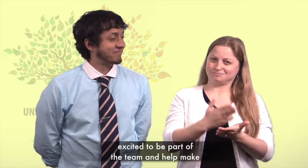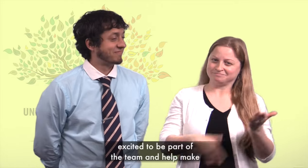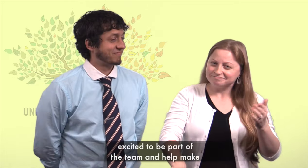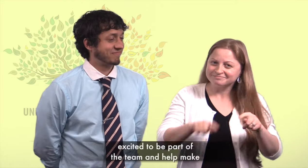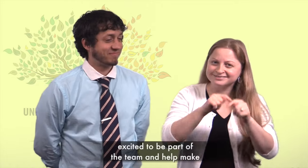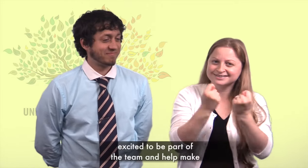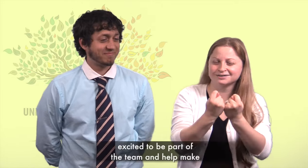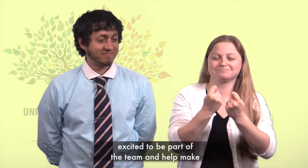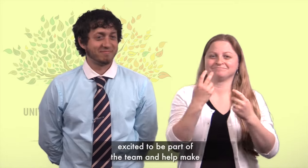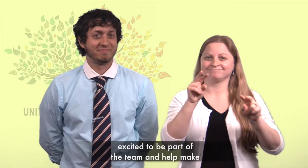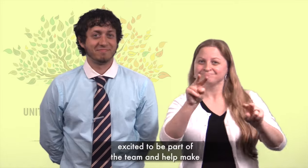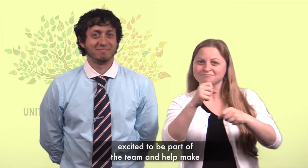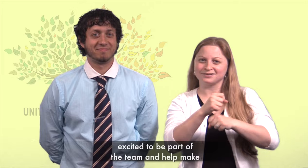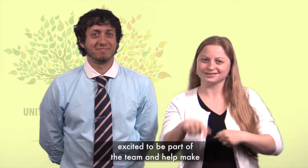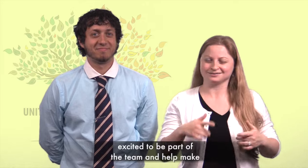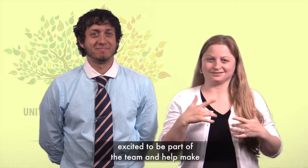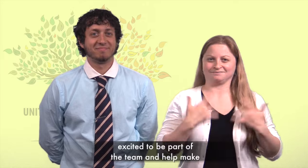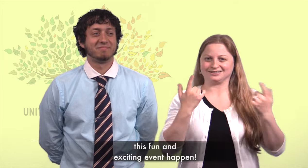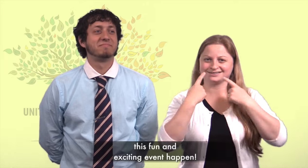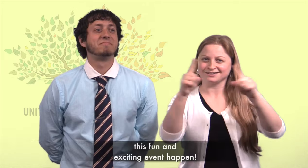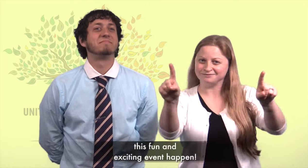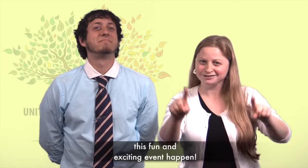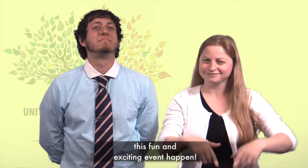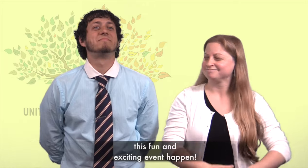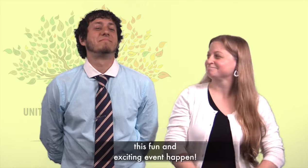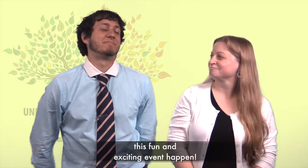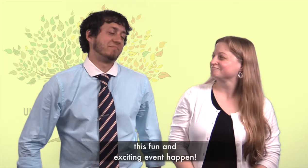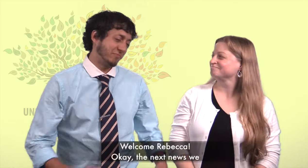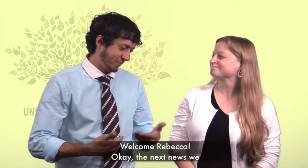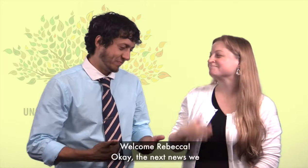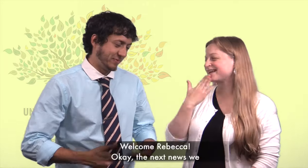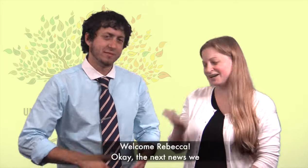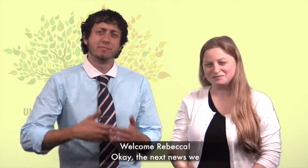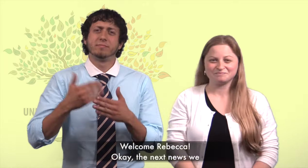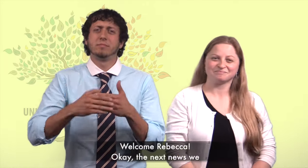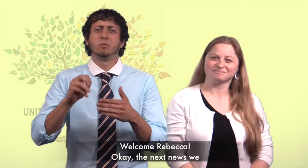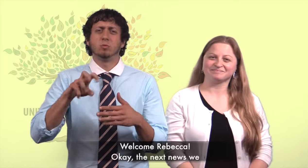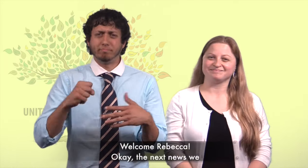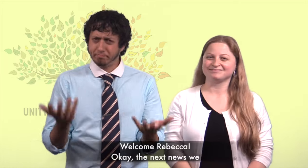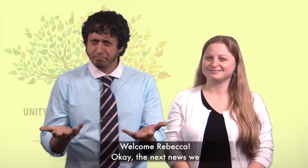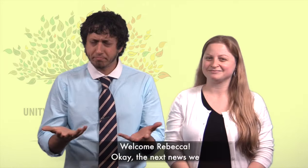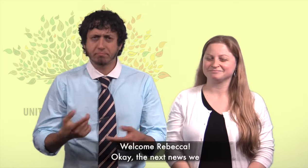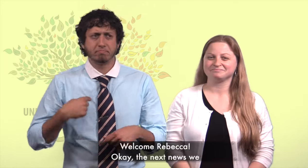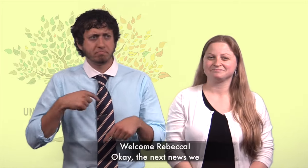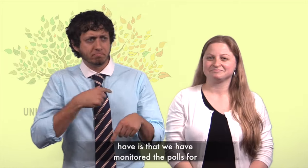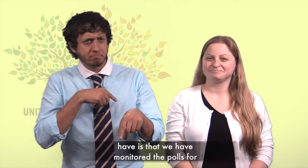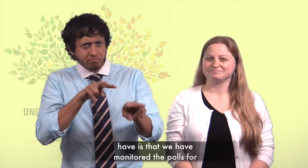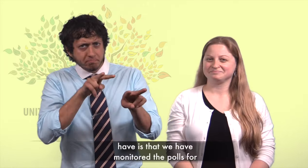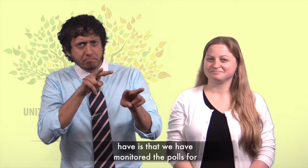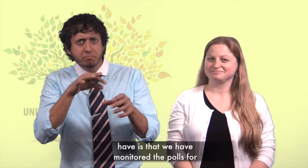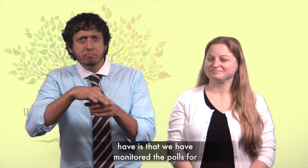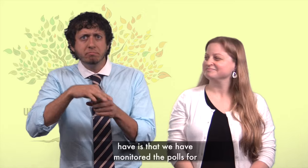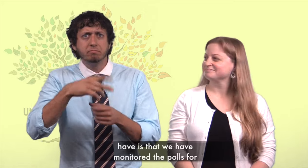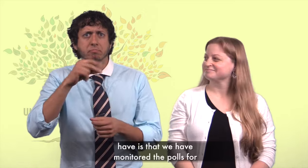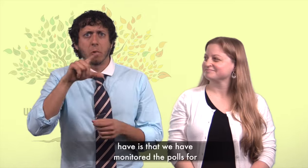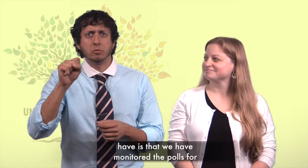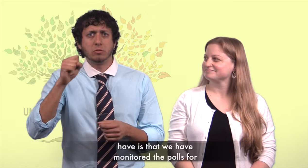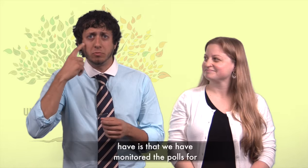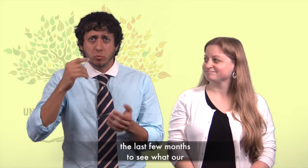totally excited to be a part of the team and help make this fun and exciting event happen. Welcome, Rebecca. Okay, the next piece of news is that we have